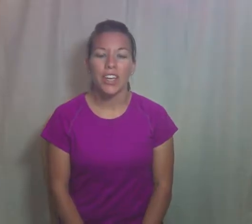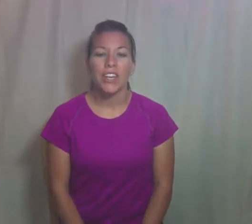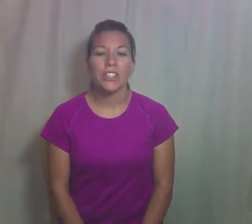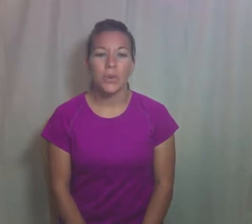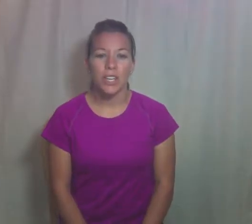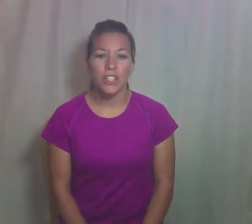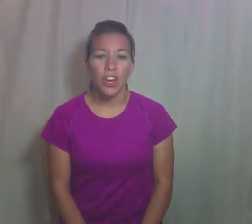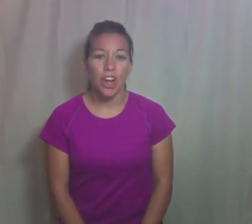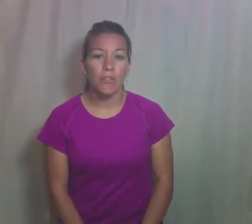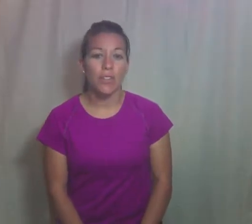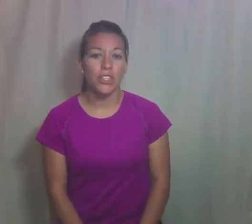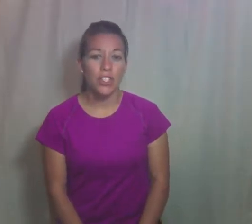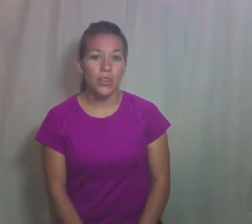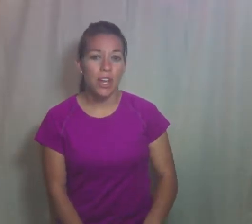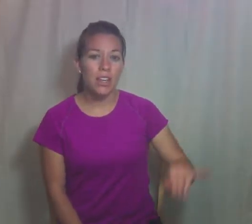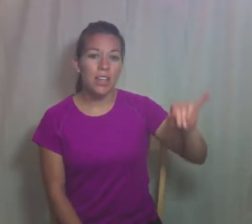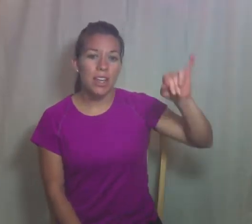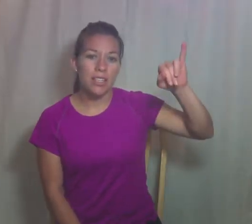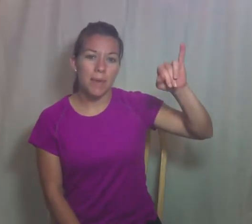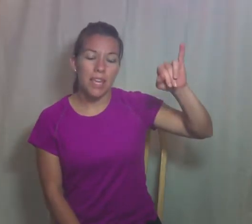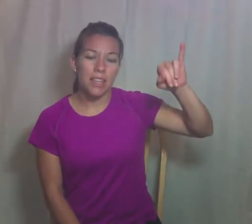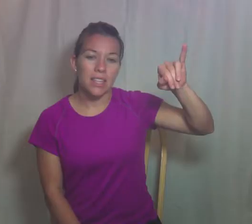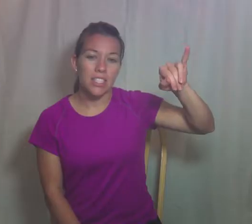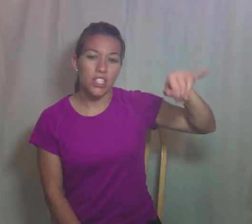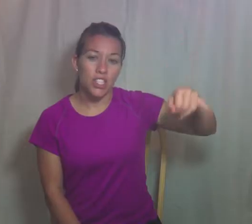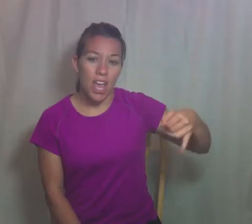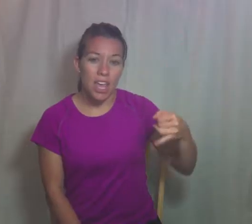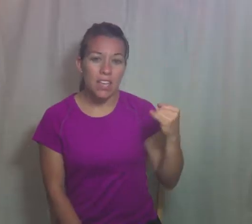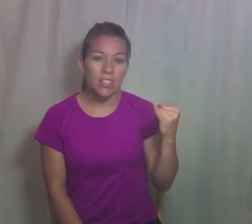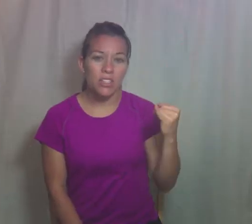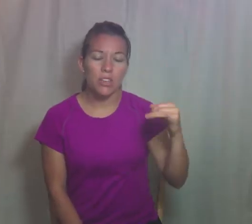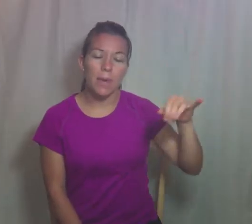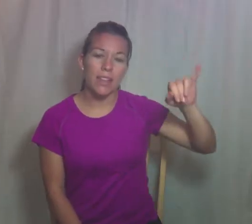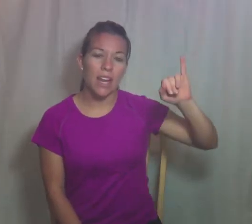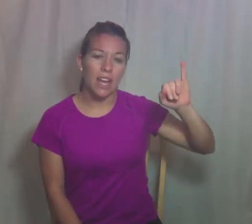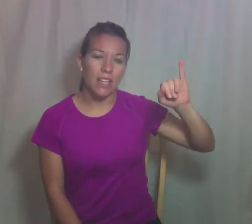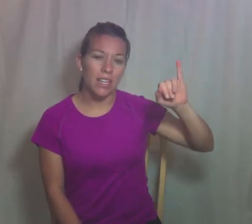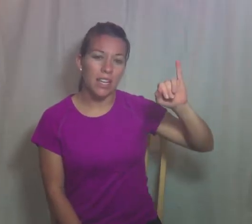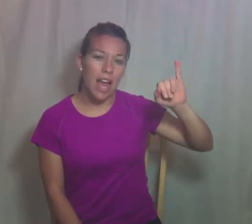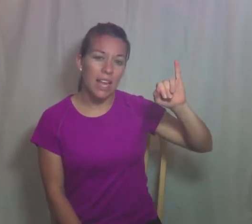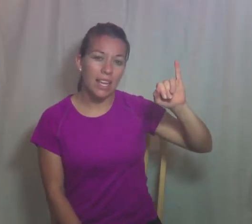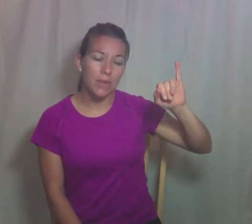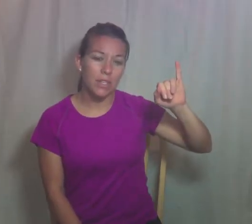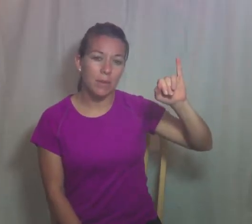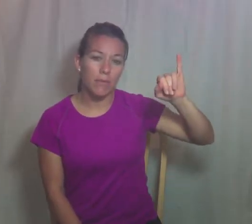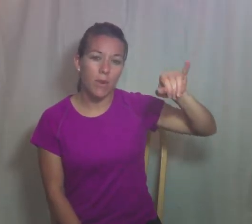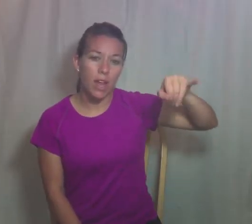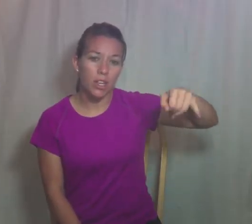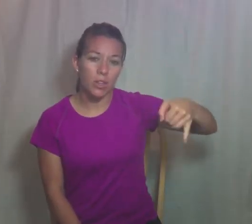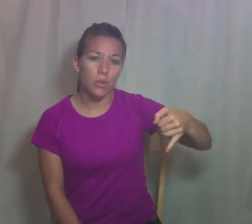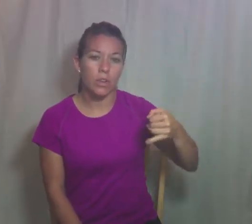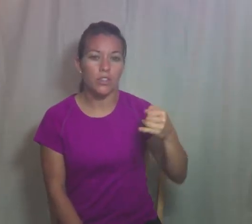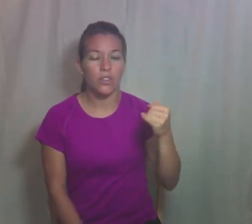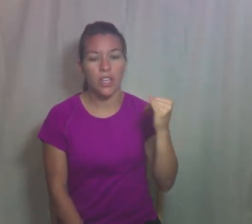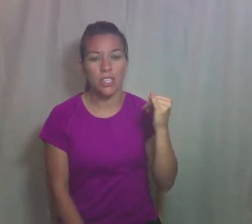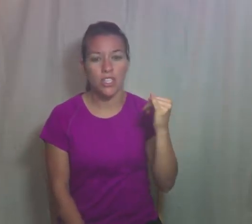So we're going to start off with Judah is making the J, so you make that little I like we did before and you trace a